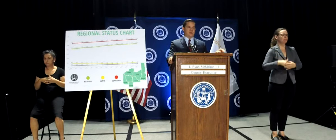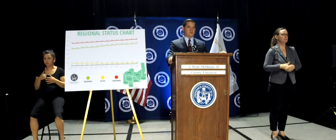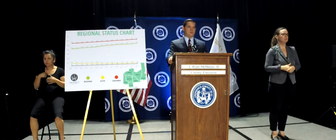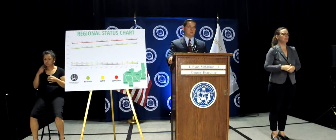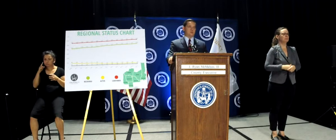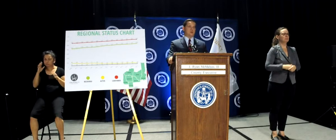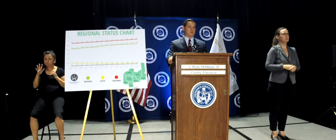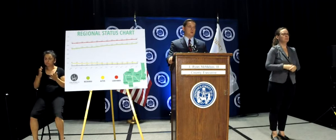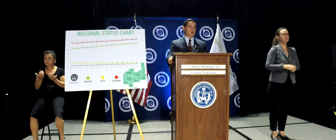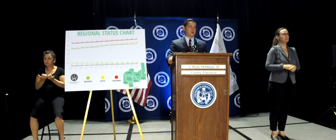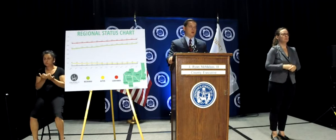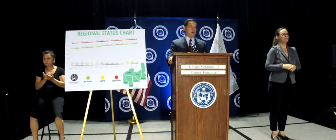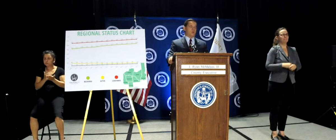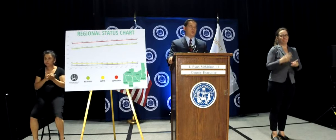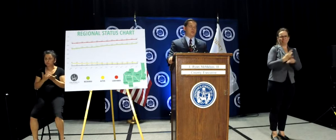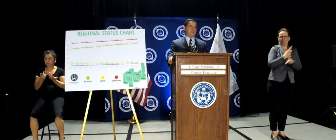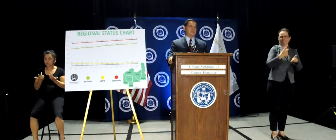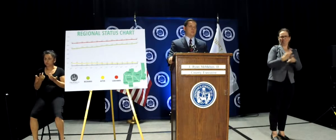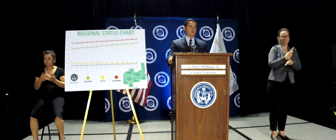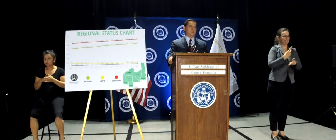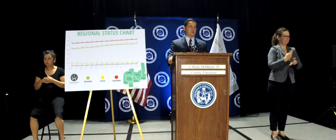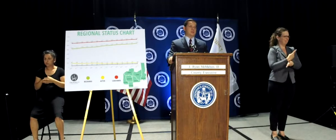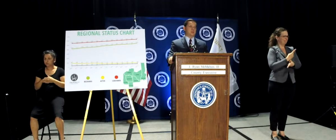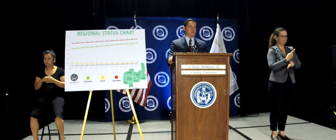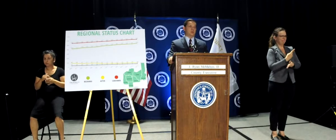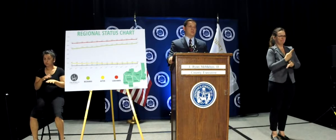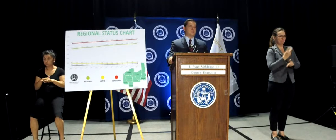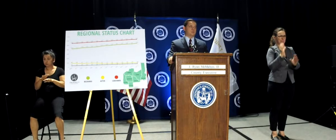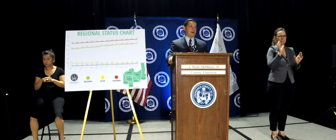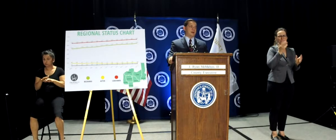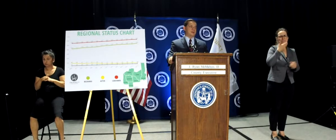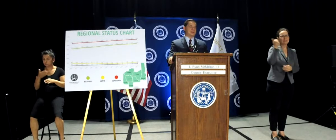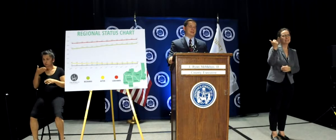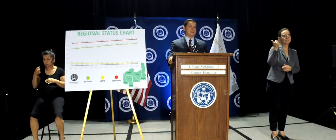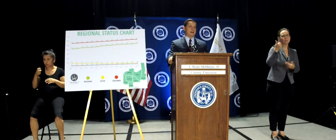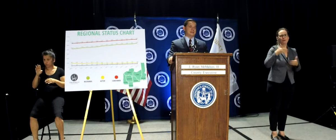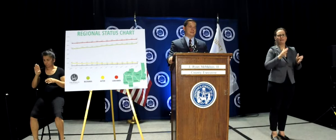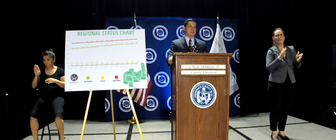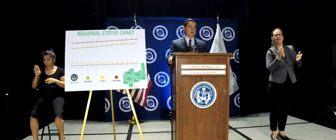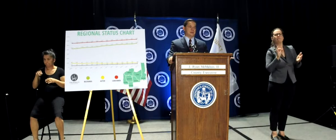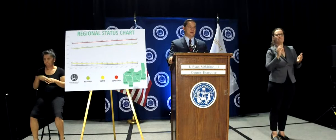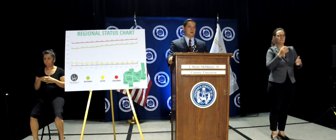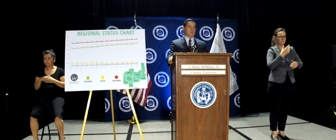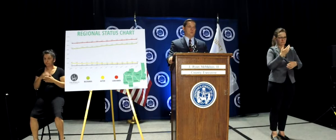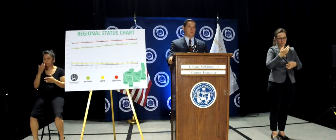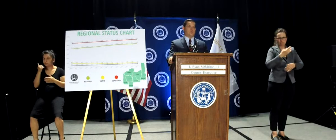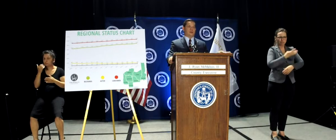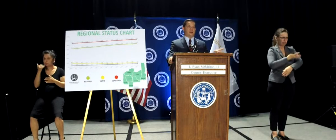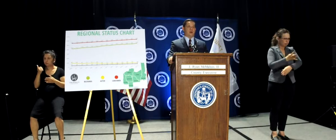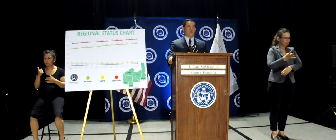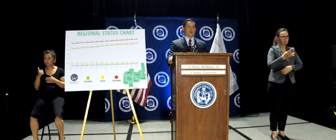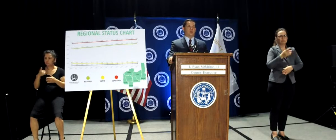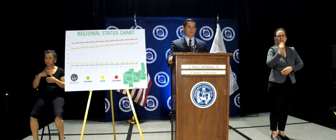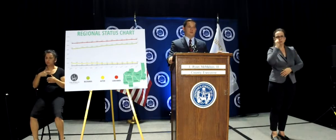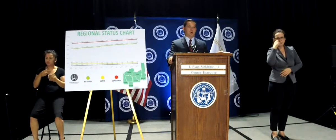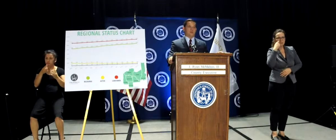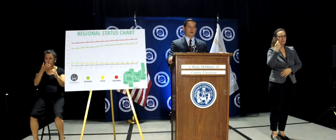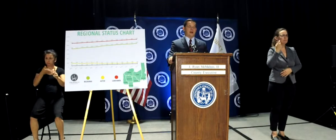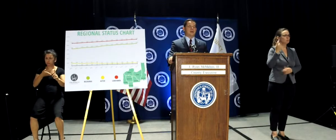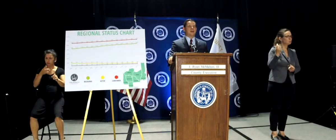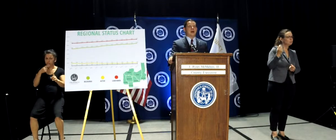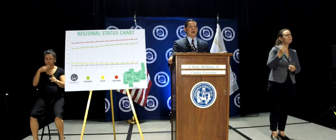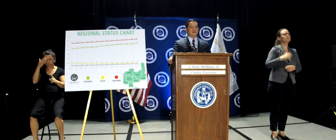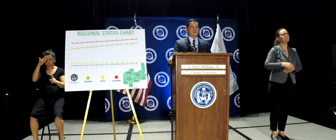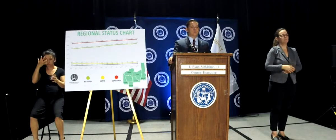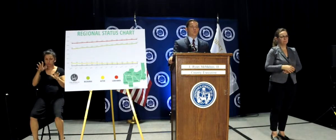those investments because we need to make sure that somebody who's symptomatic is getting a test and we're finding out quickly if they have COVID